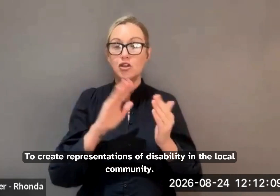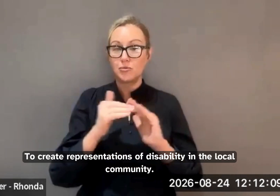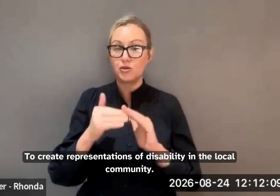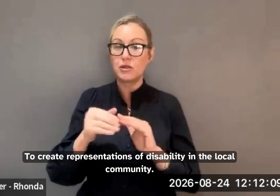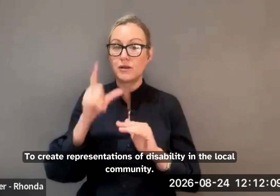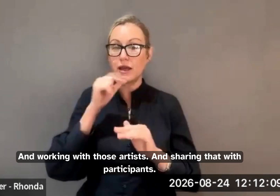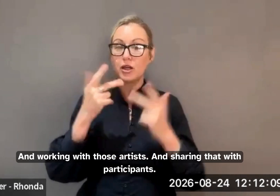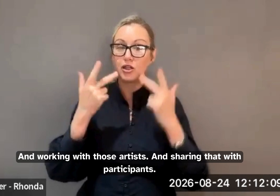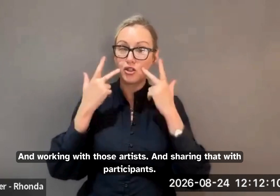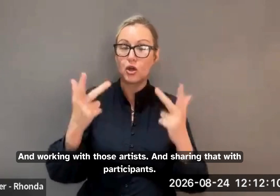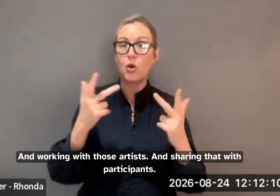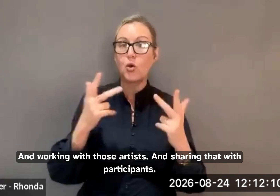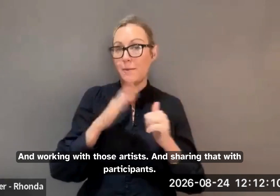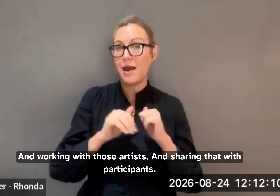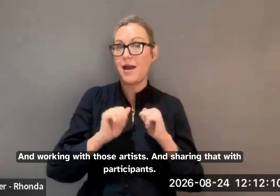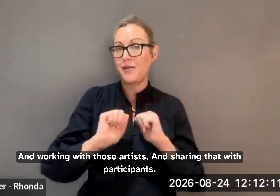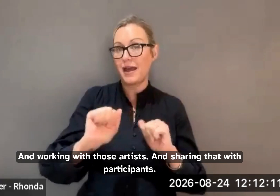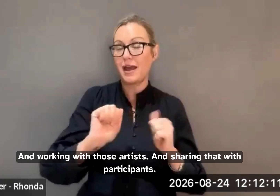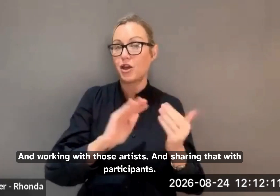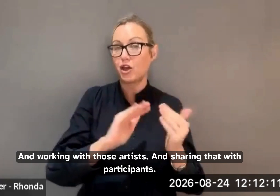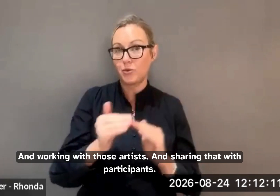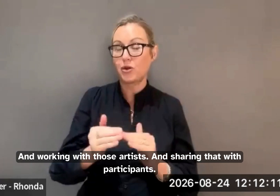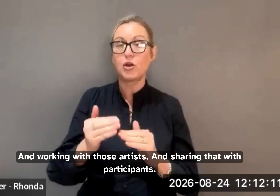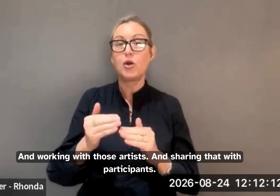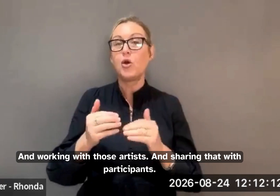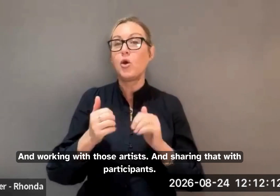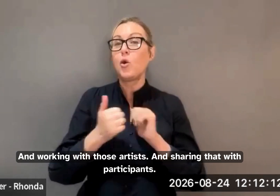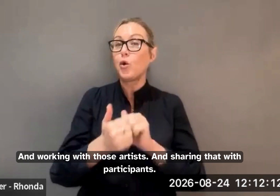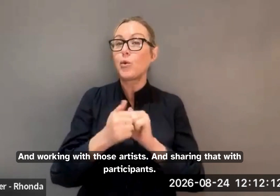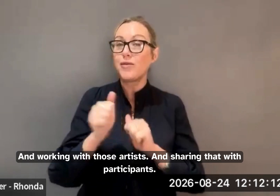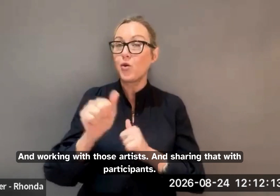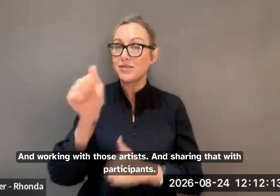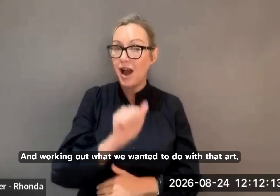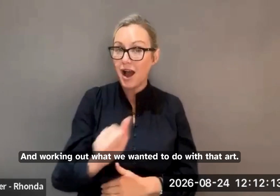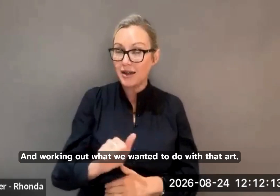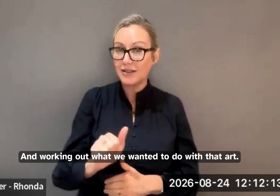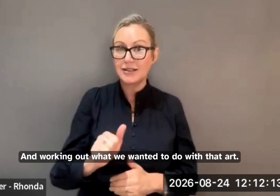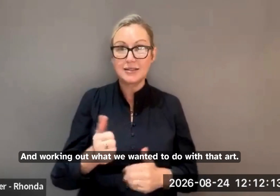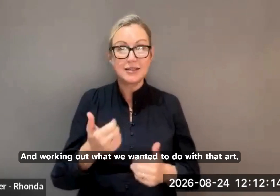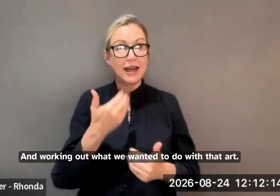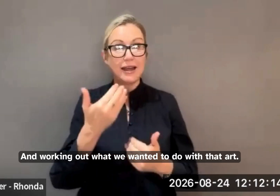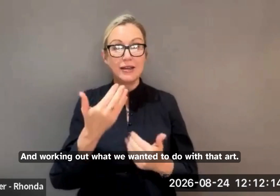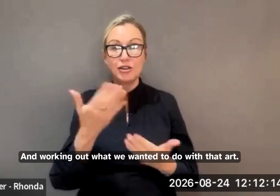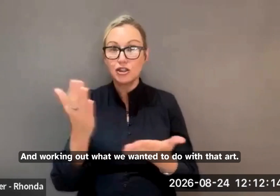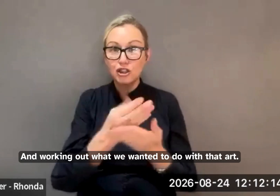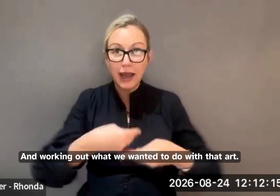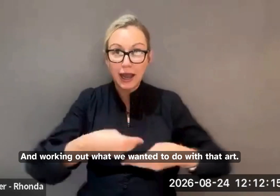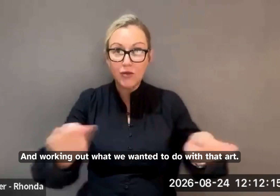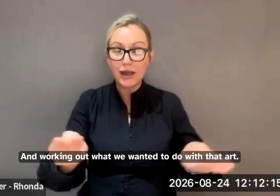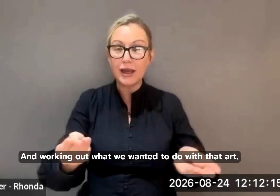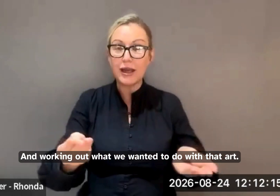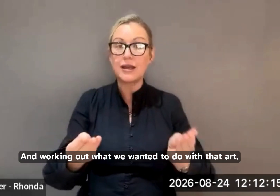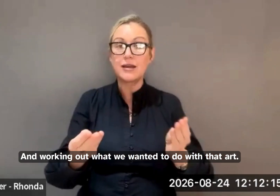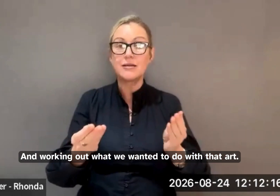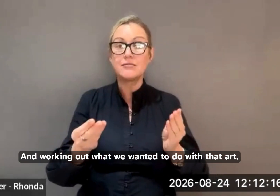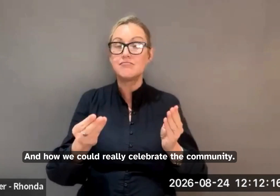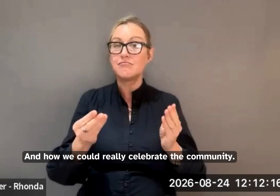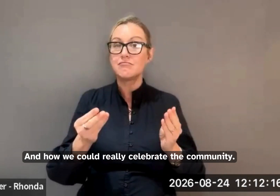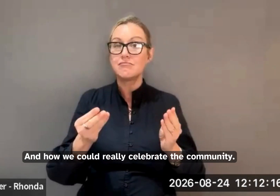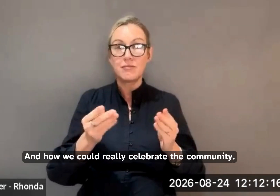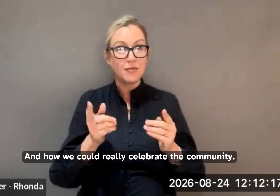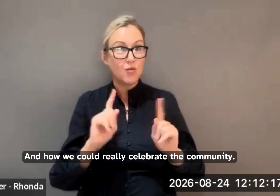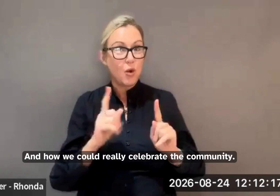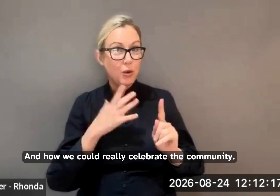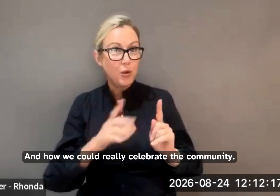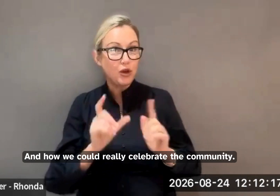in the local community. And working with those artists and sharing that with participants and working out what we wanted to do with that art and